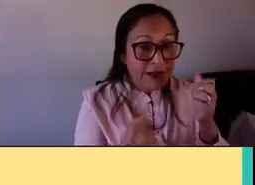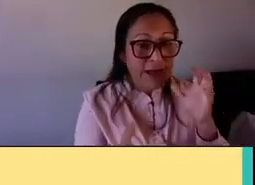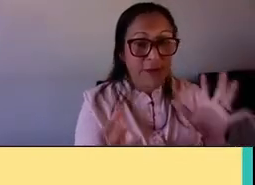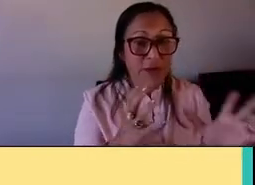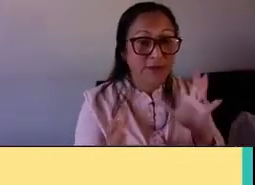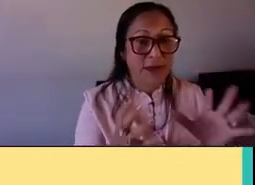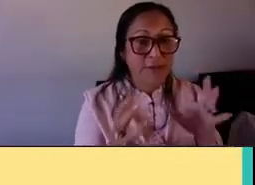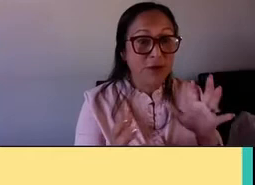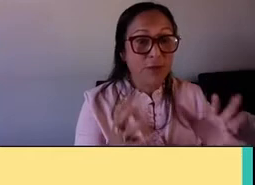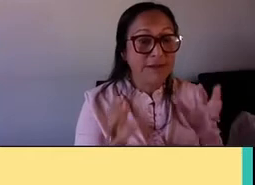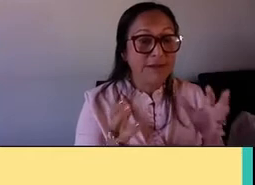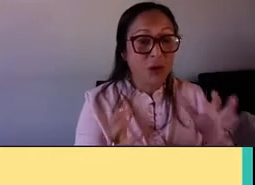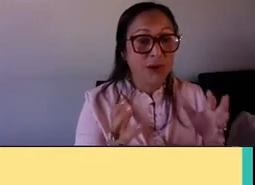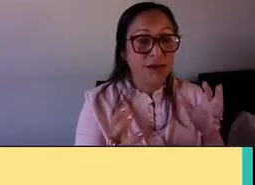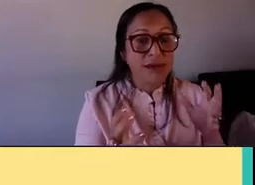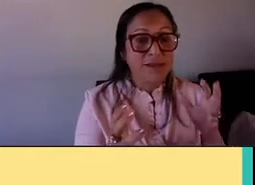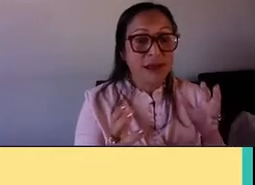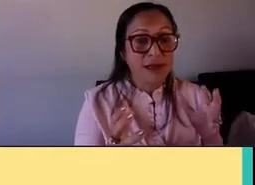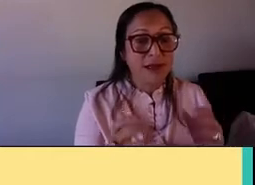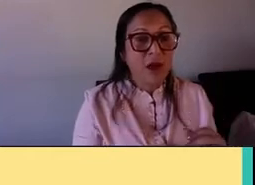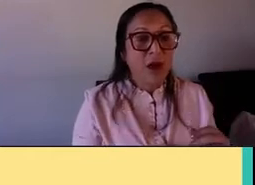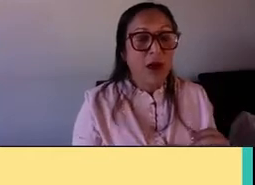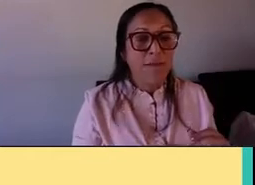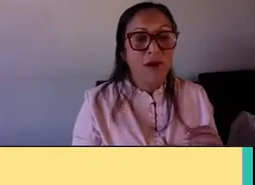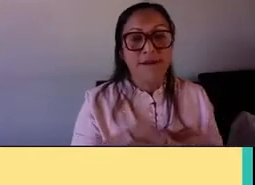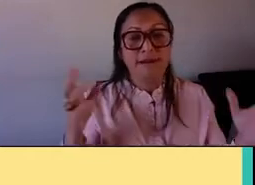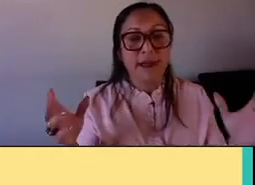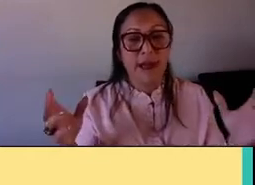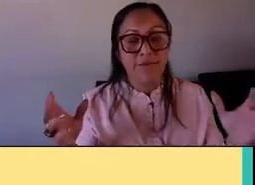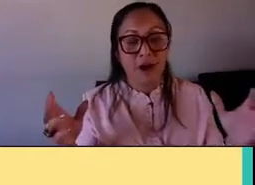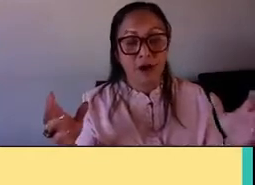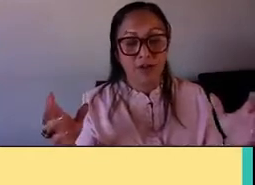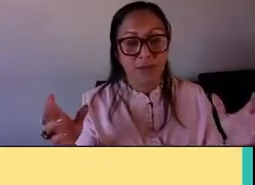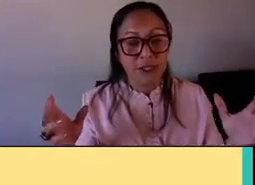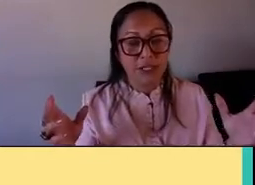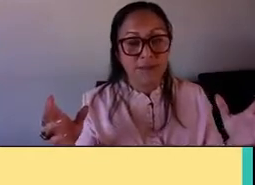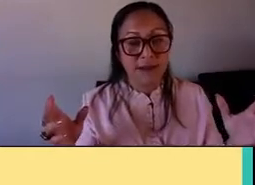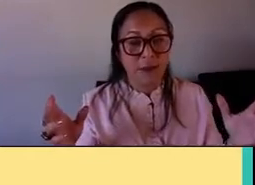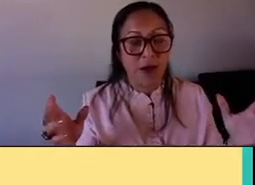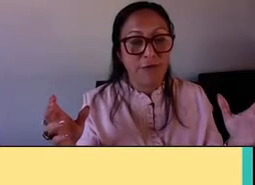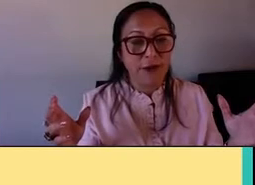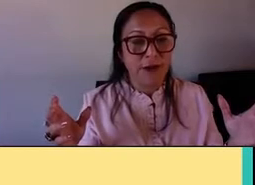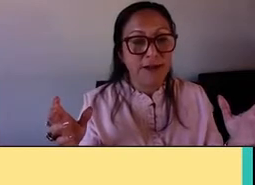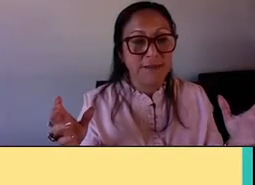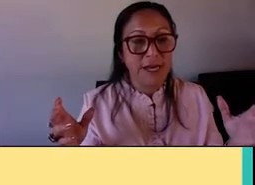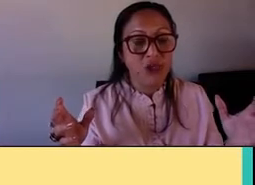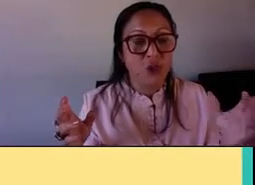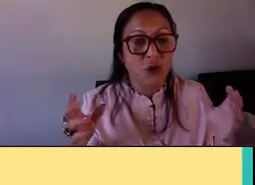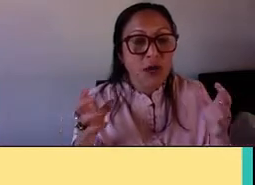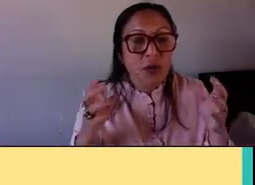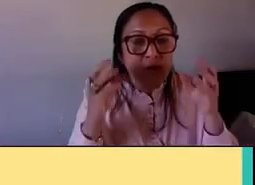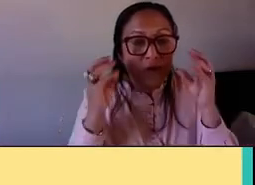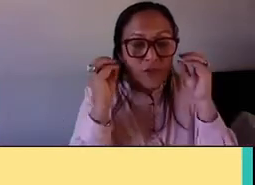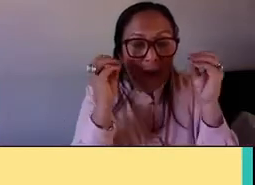not allowing a lot of time. So present moment signing. What it doesn't have are all the speech tips that I'm offering you guys to make